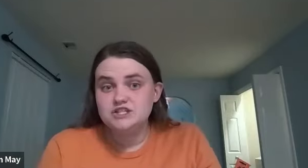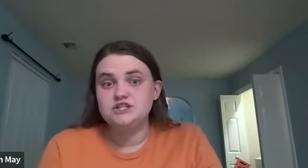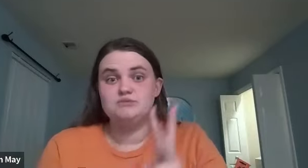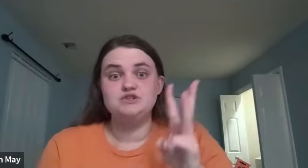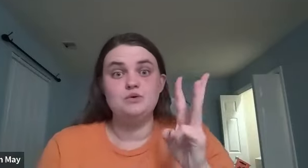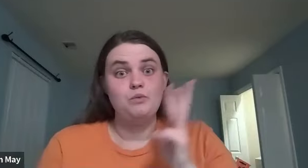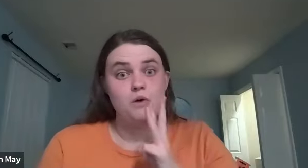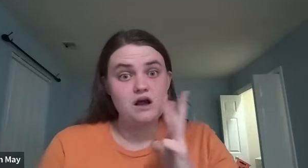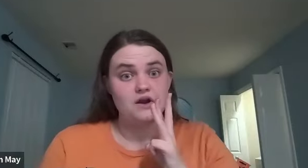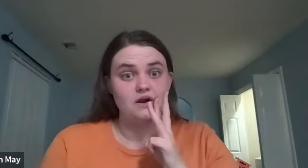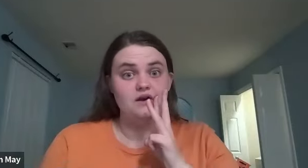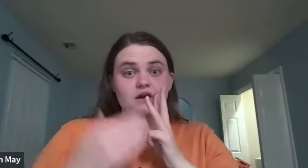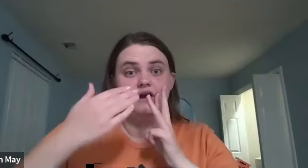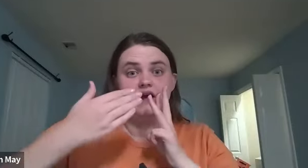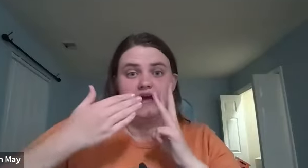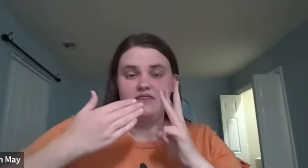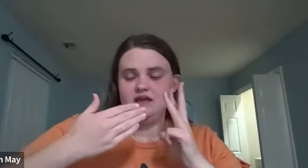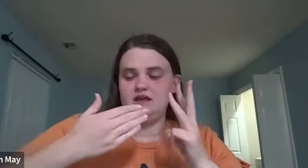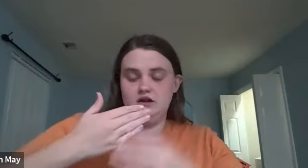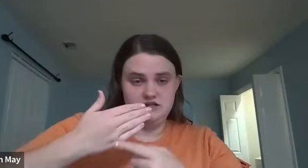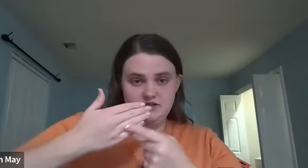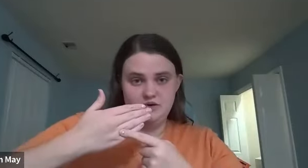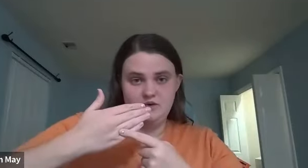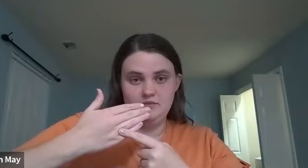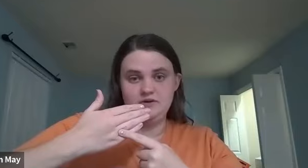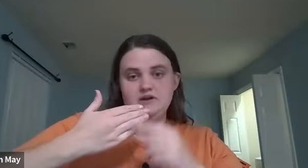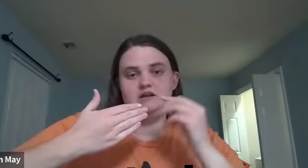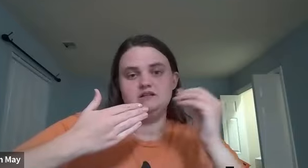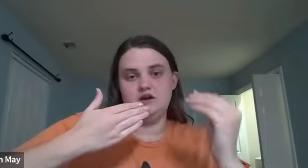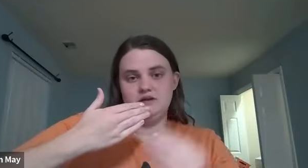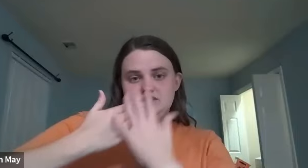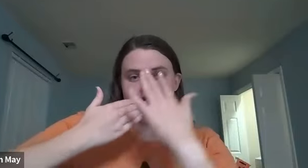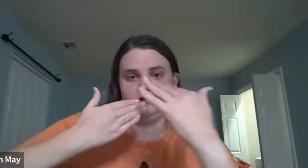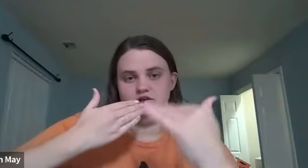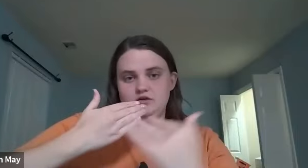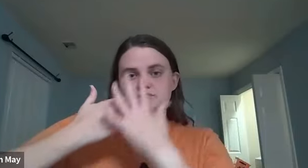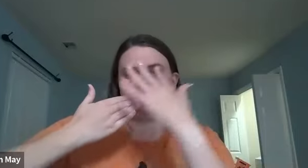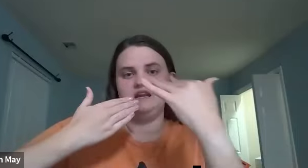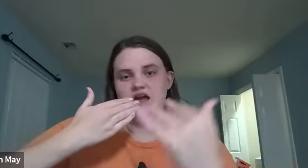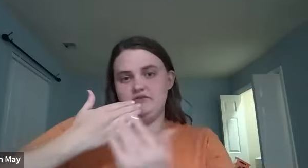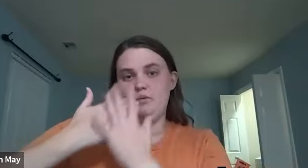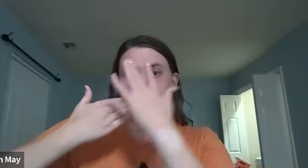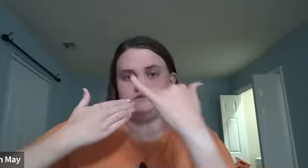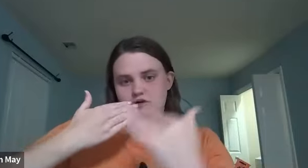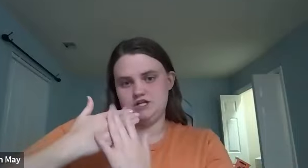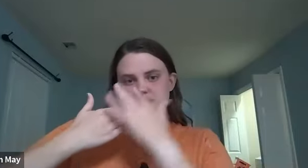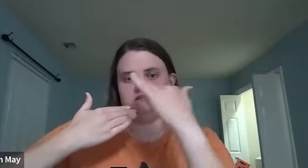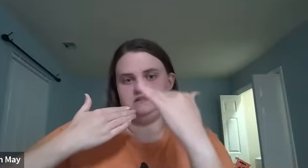you would do water and then non-dominant is palm up. Dominant is you're almost pretending to have the waves crash against the sand.